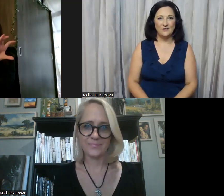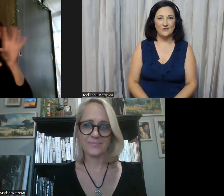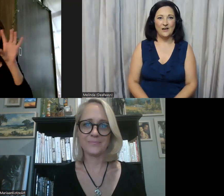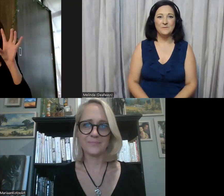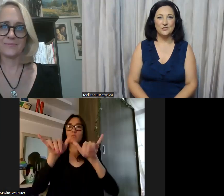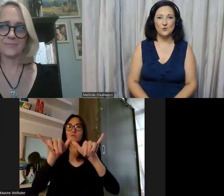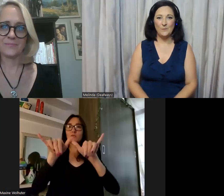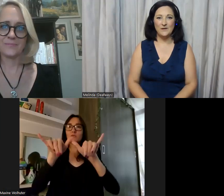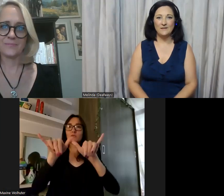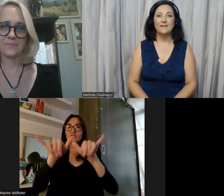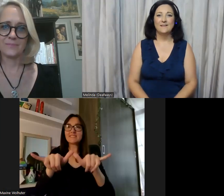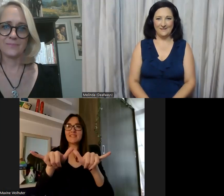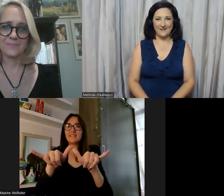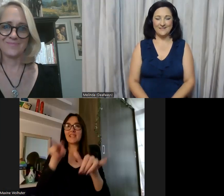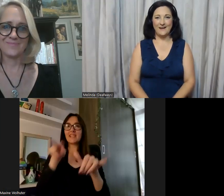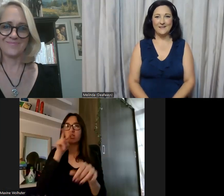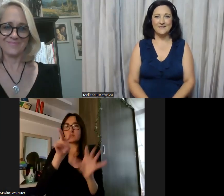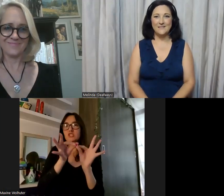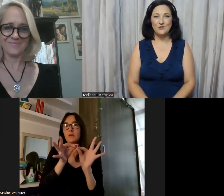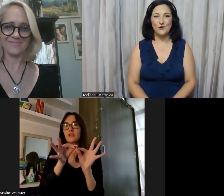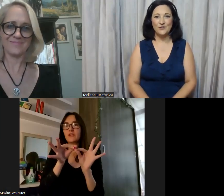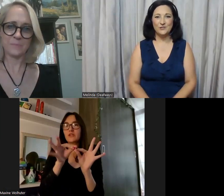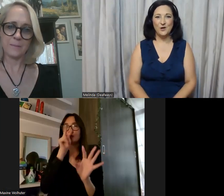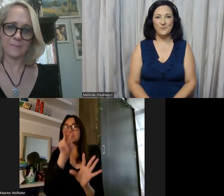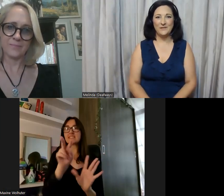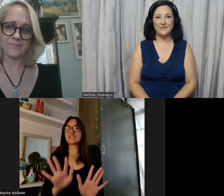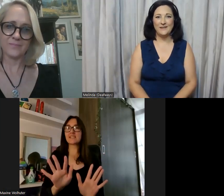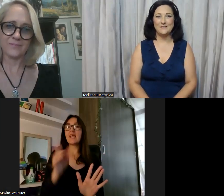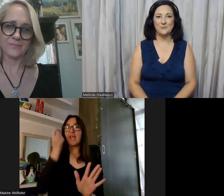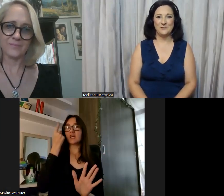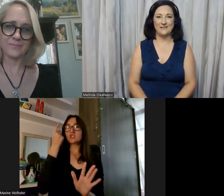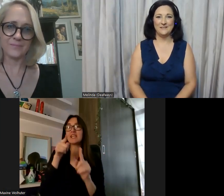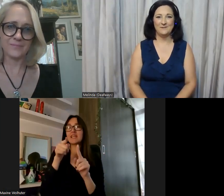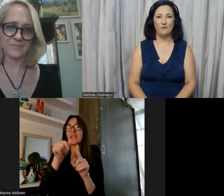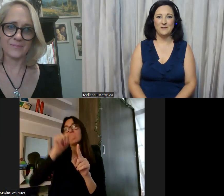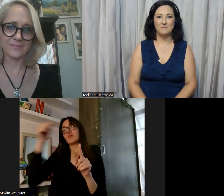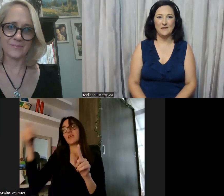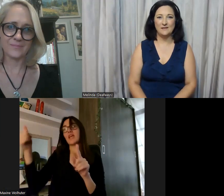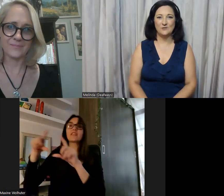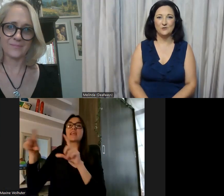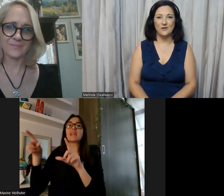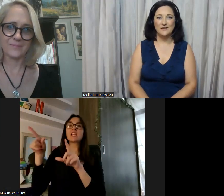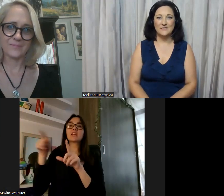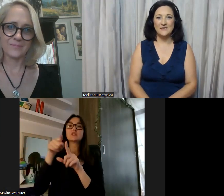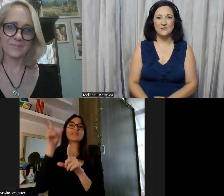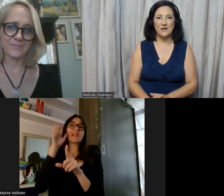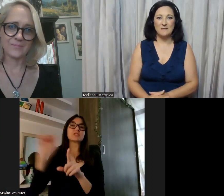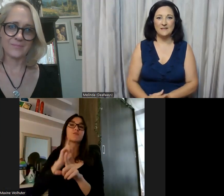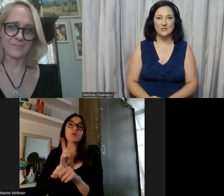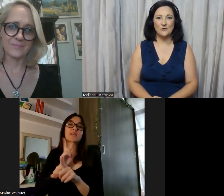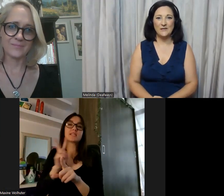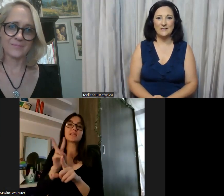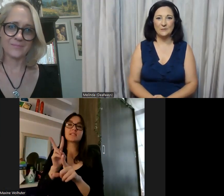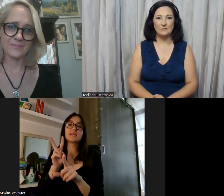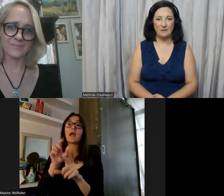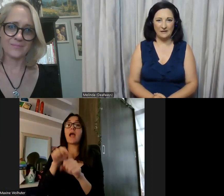So I'm just swapping, yes, that I can see you on the top and that the interpreter is for me better to see. So I made